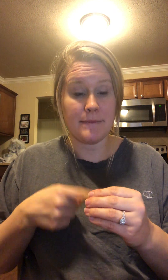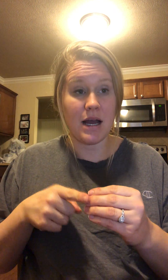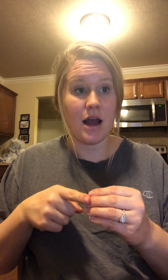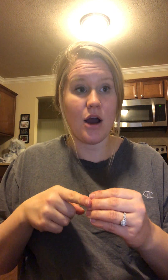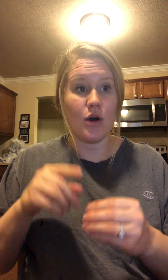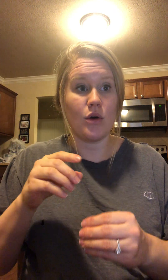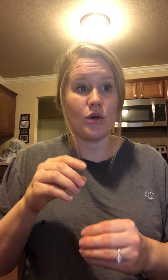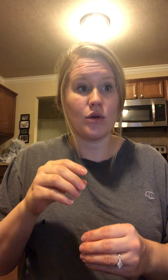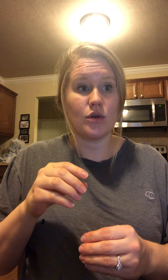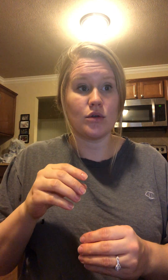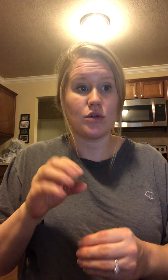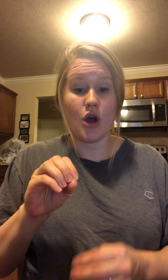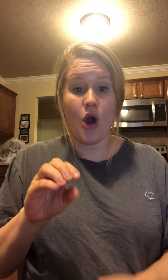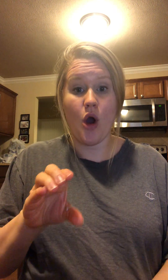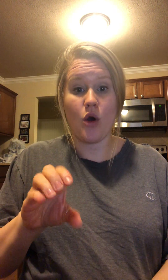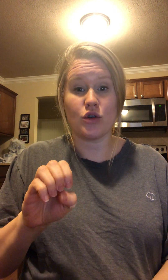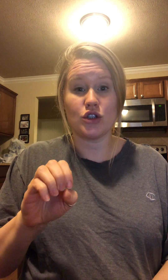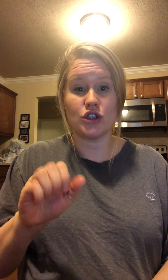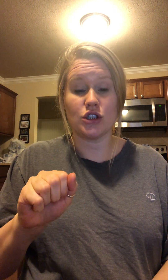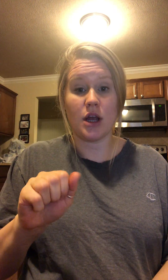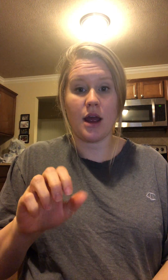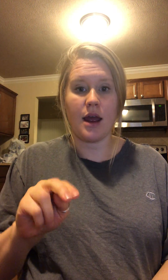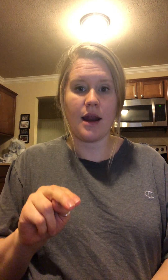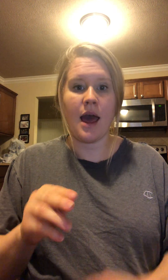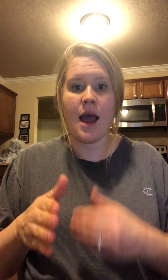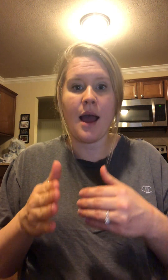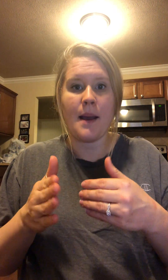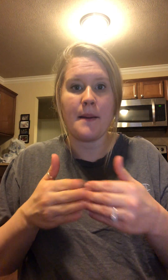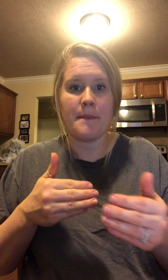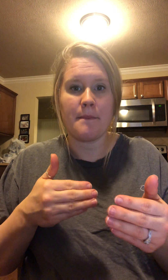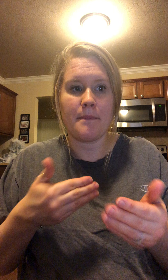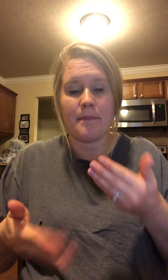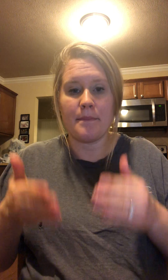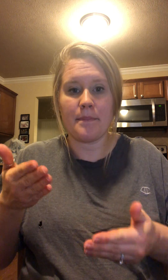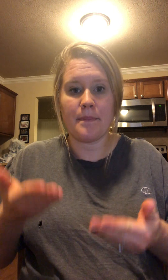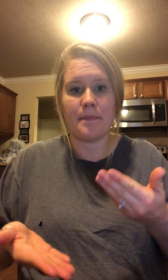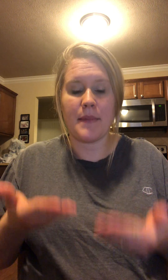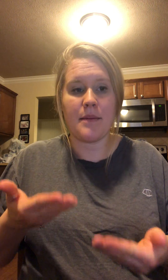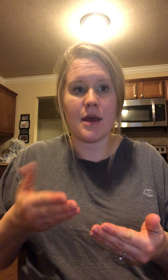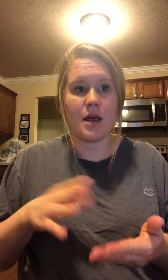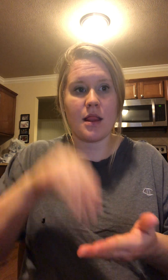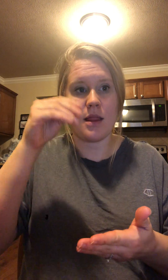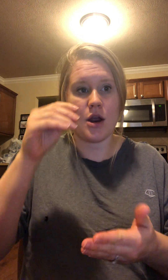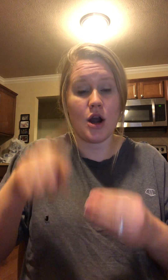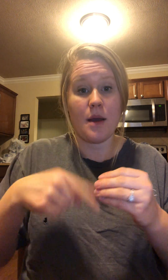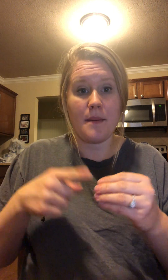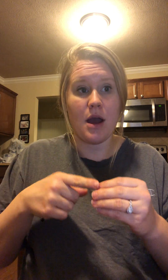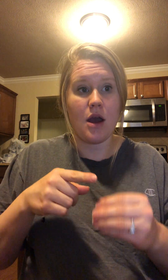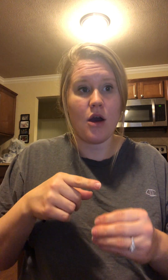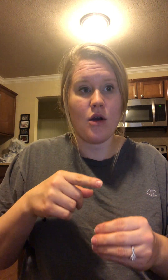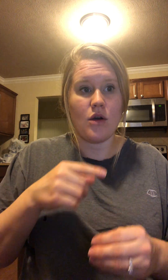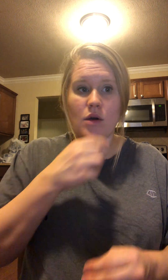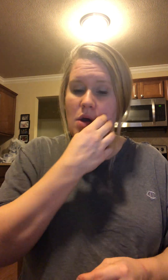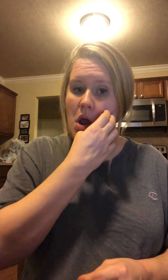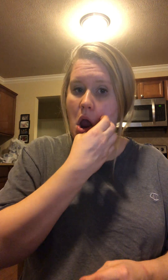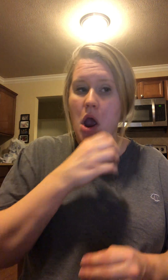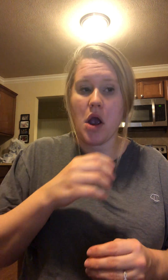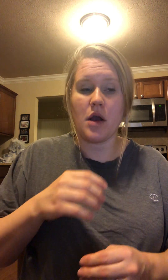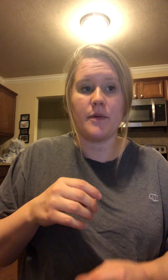ocean. Then the child is more engaged because they just learned about fish living in the